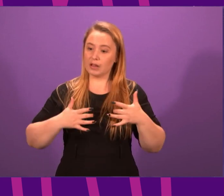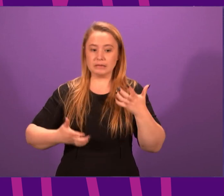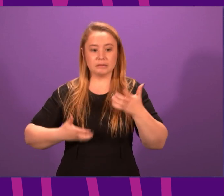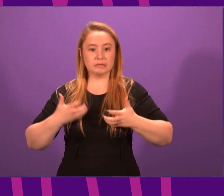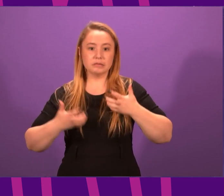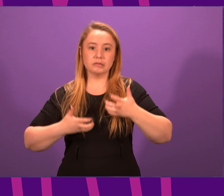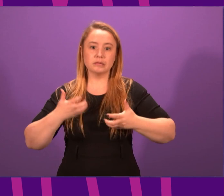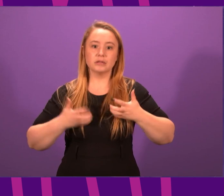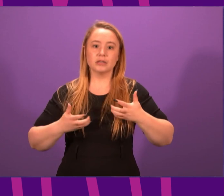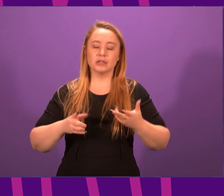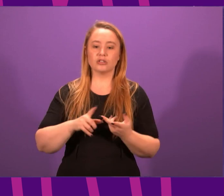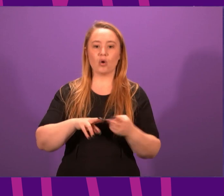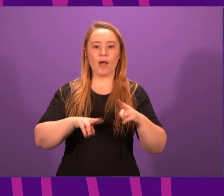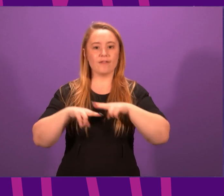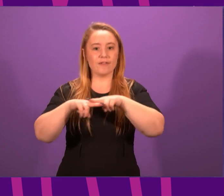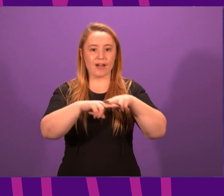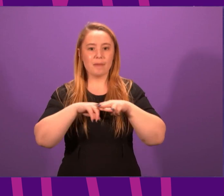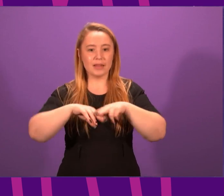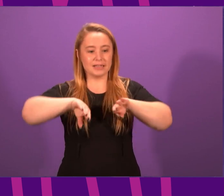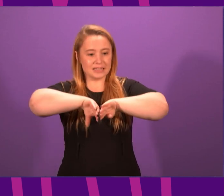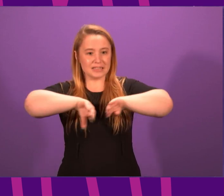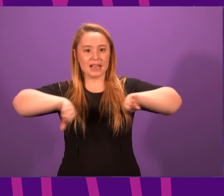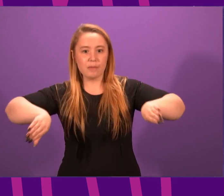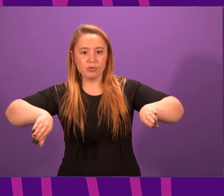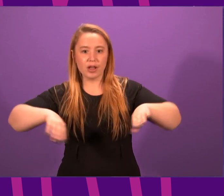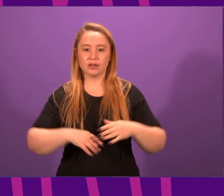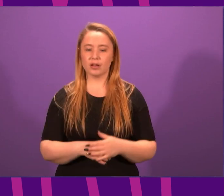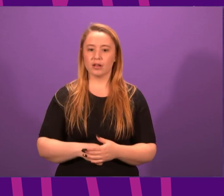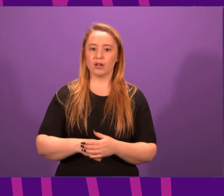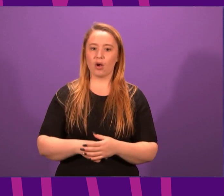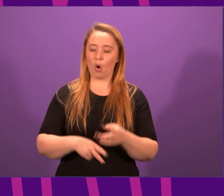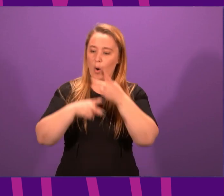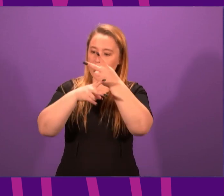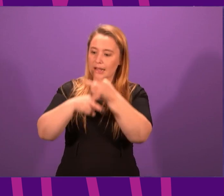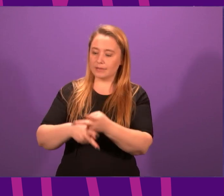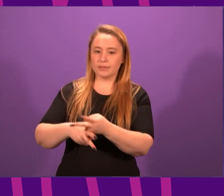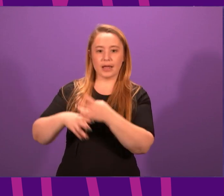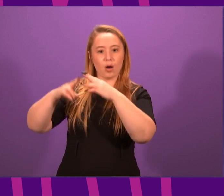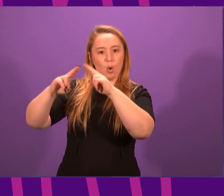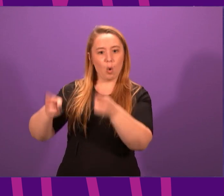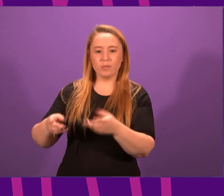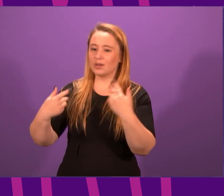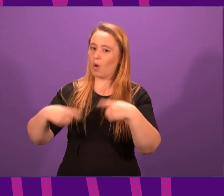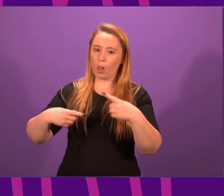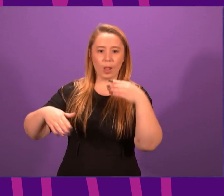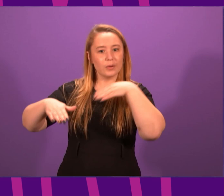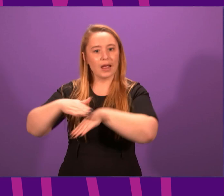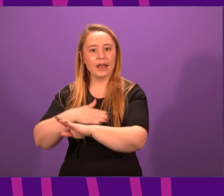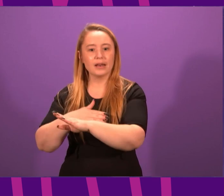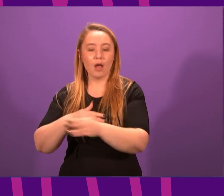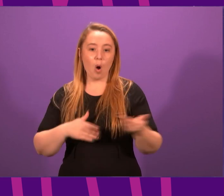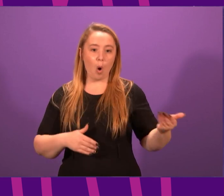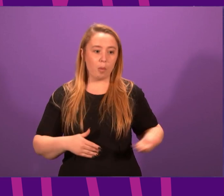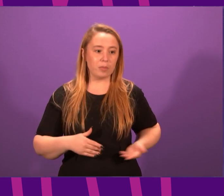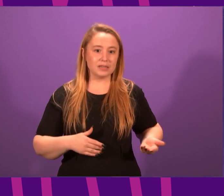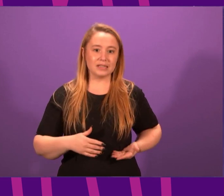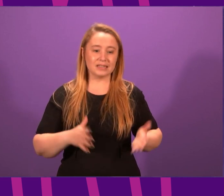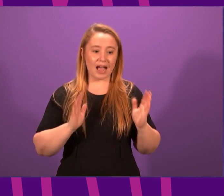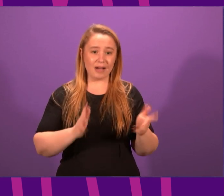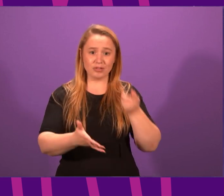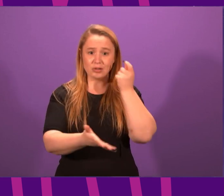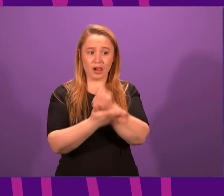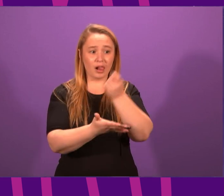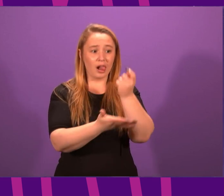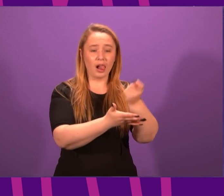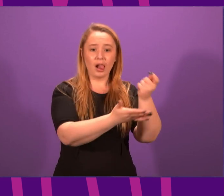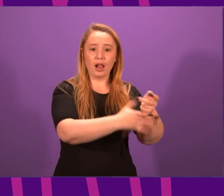individuals separated from families or unable to see loved ones in care homes, or indeed businesses who are in danger of making staff redundant